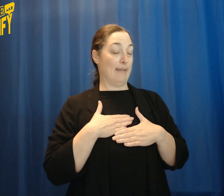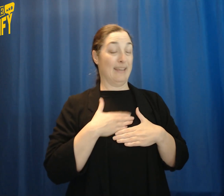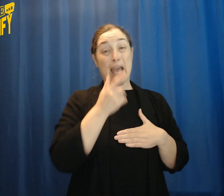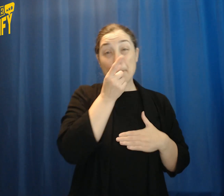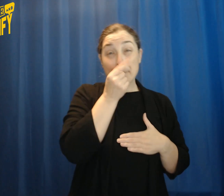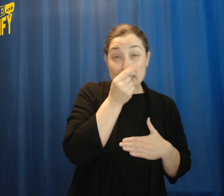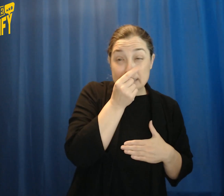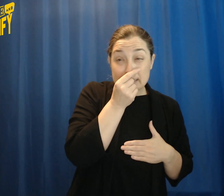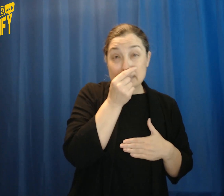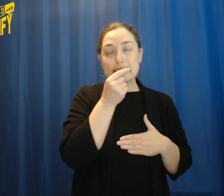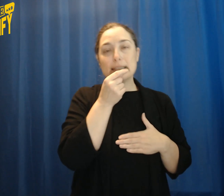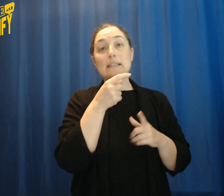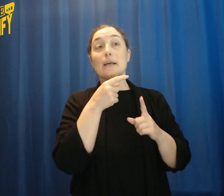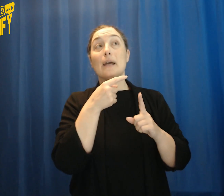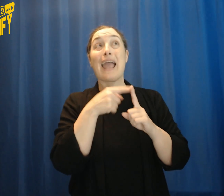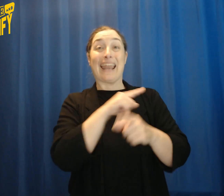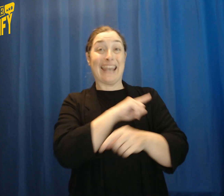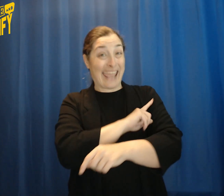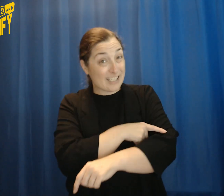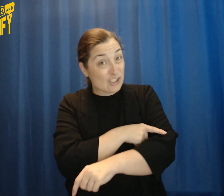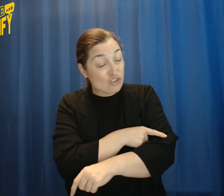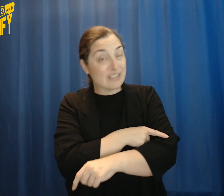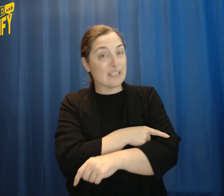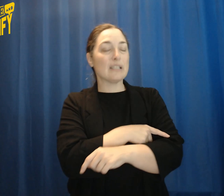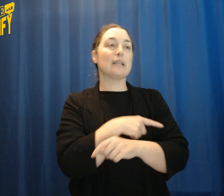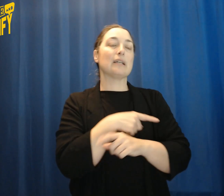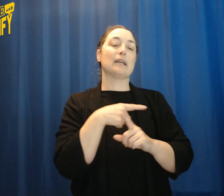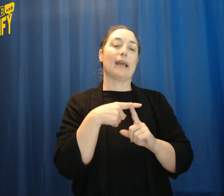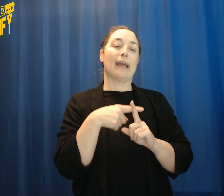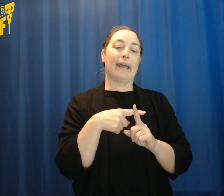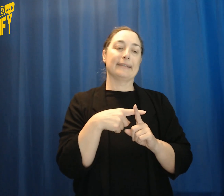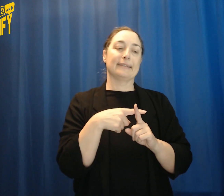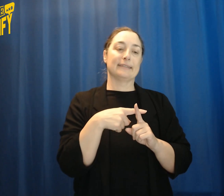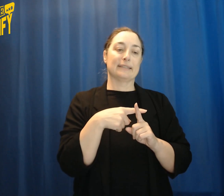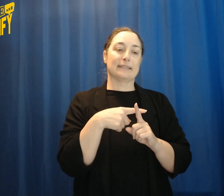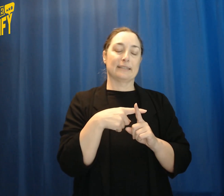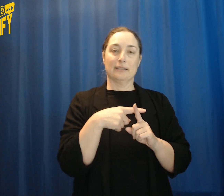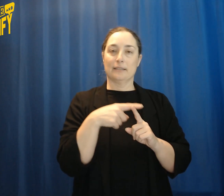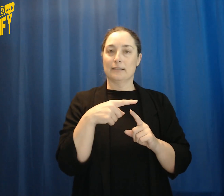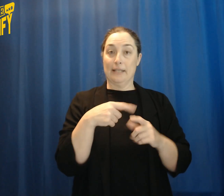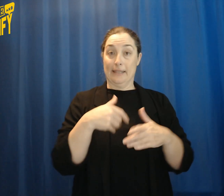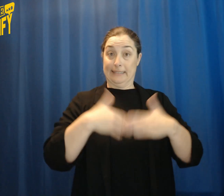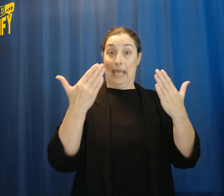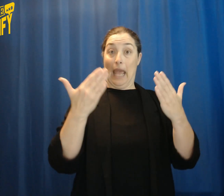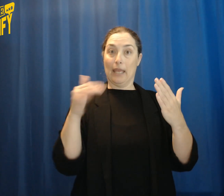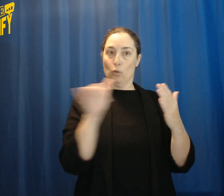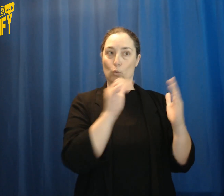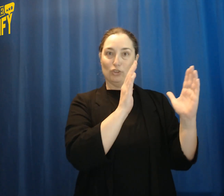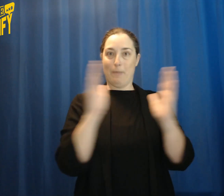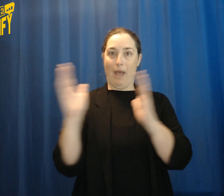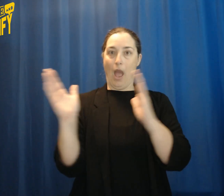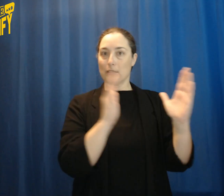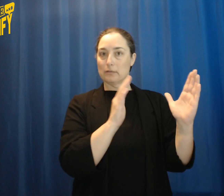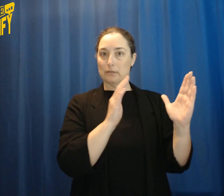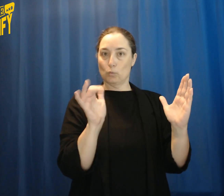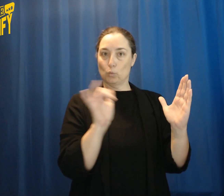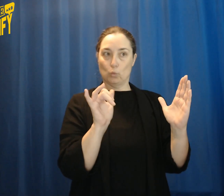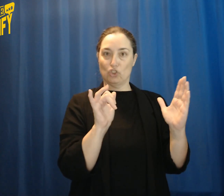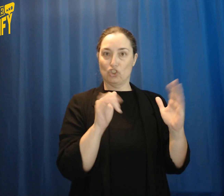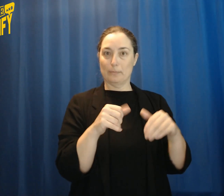like energy and, which part of the day is best for me. I didn't just have a broken leg that gave me a bit